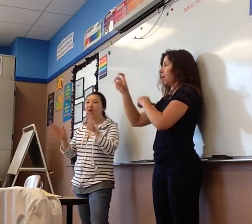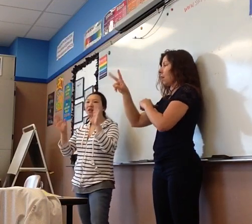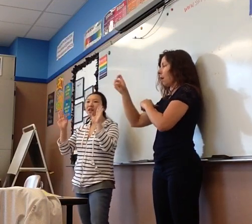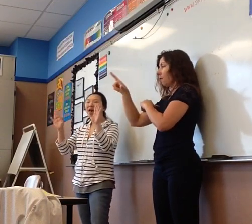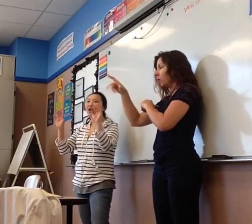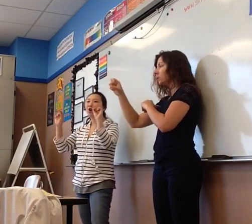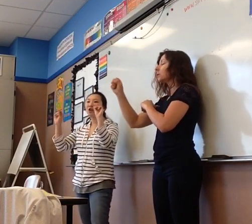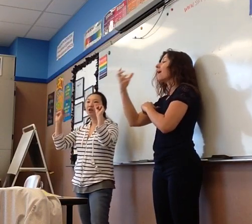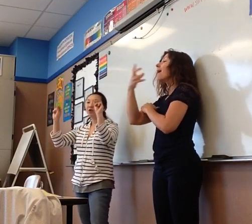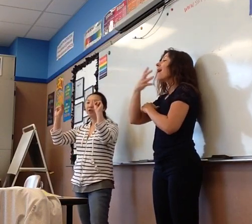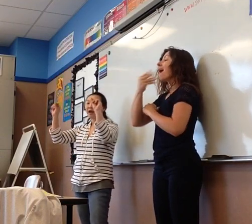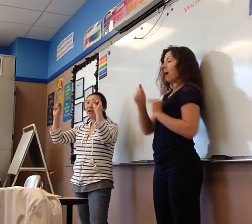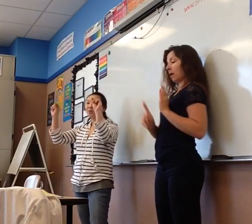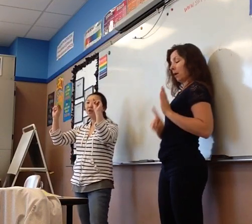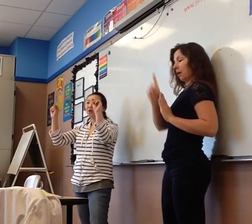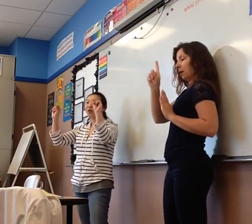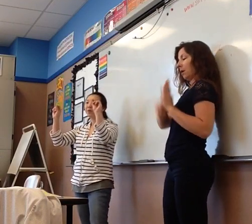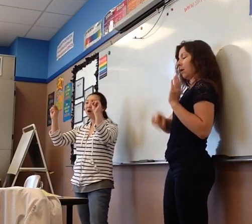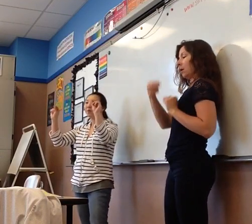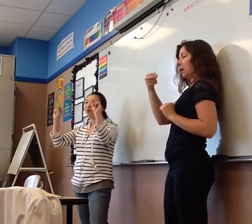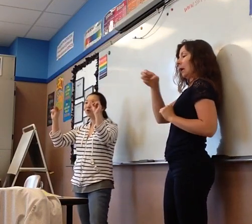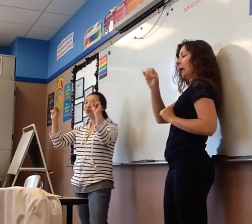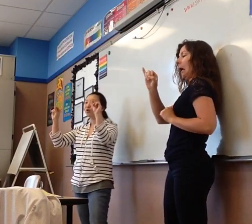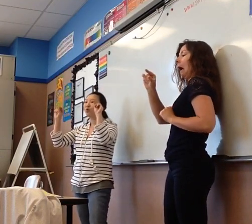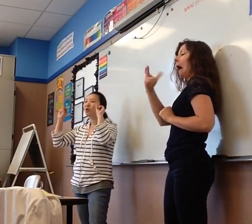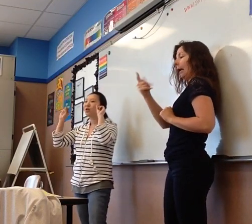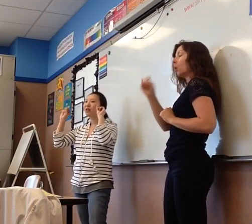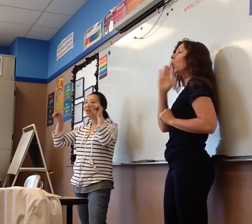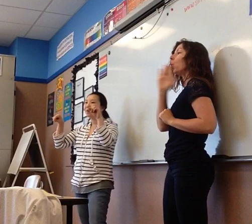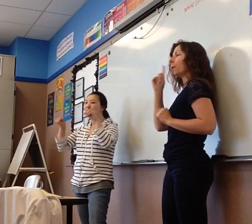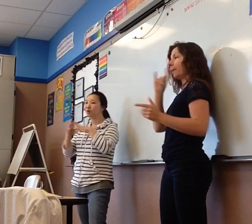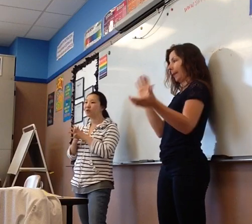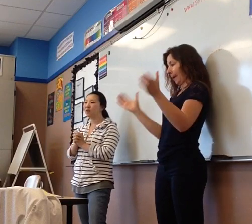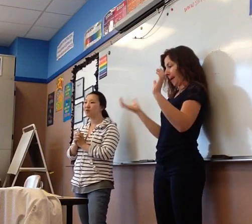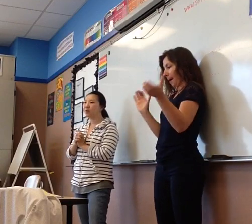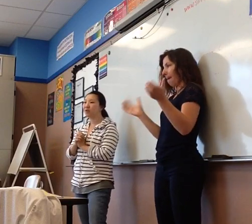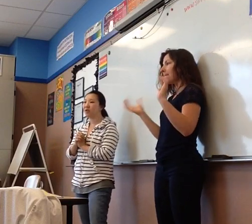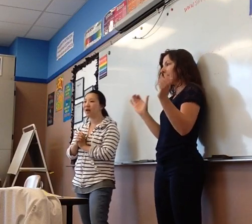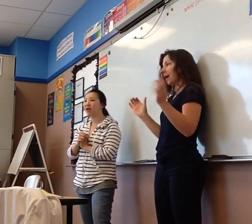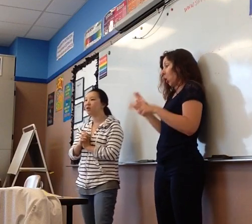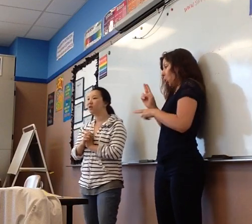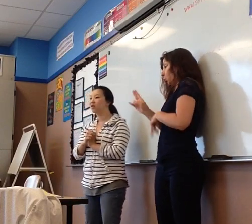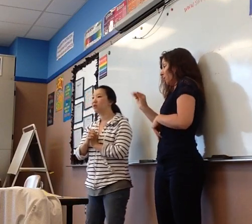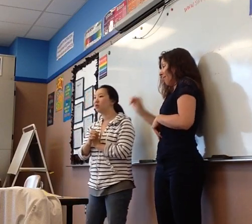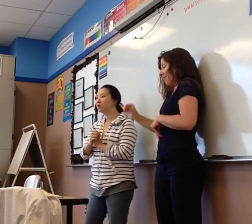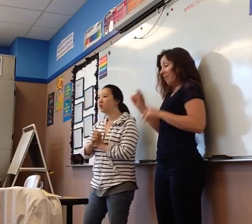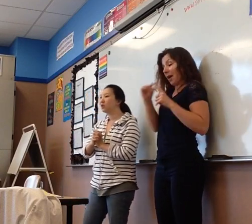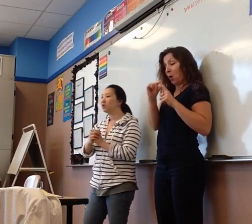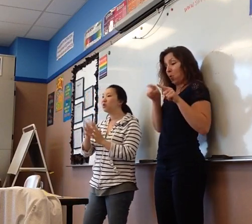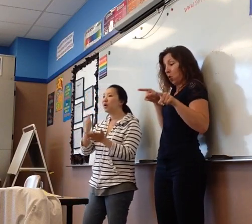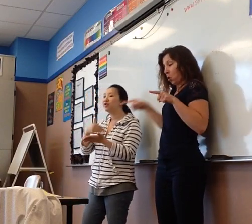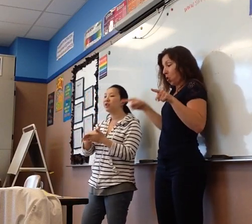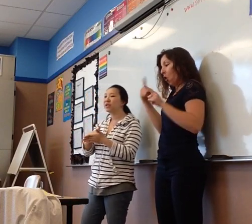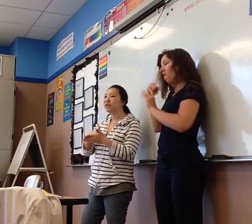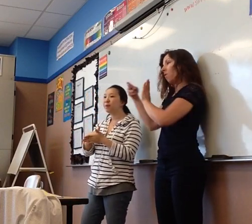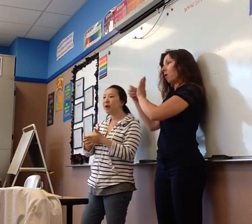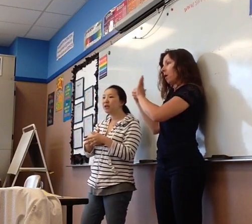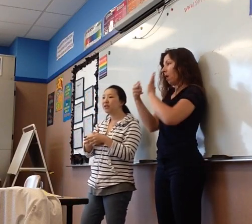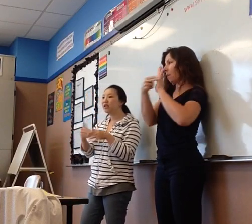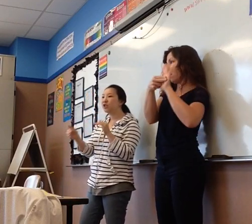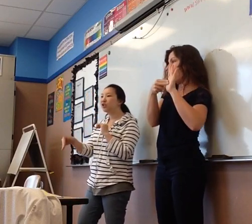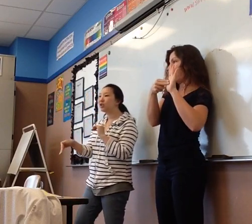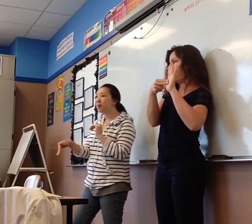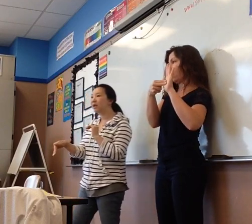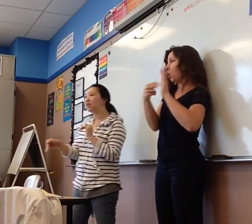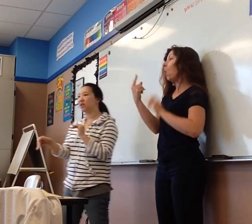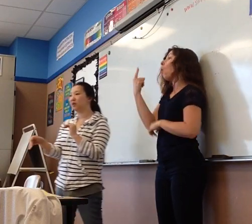comparing, that is what's going to become your two labels. Does everyone see that? Yes. You have your